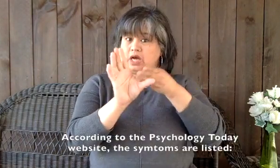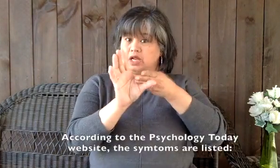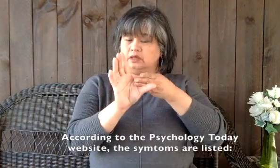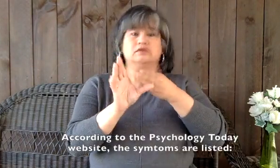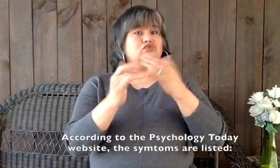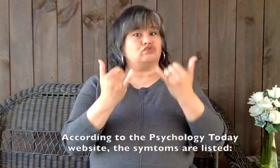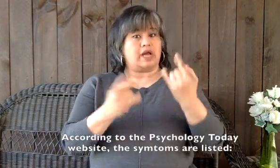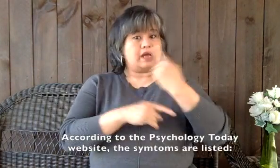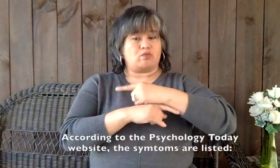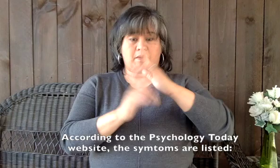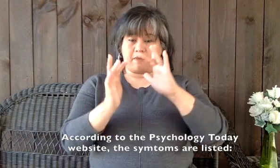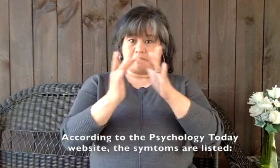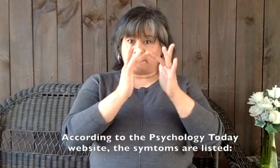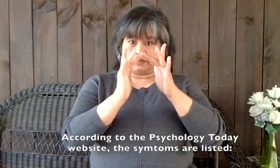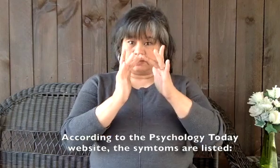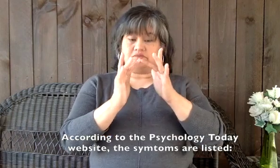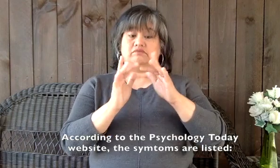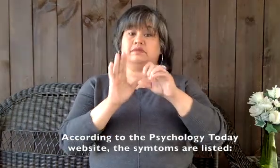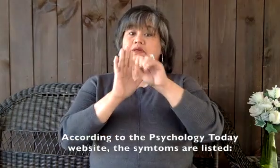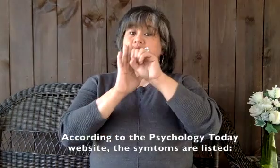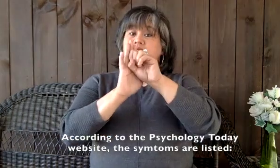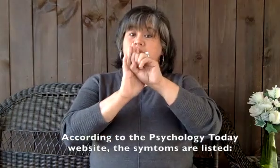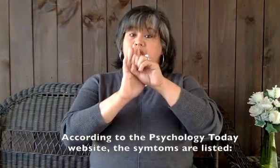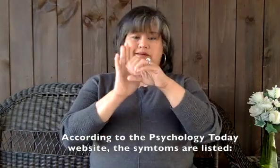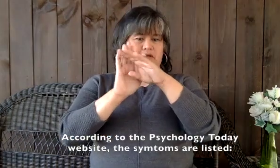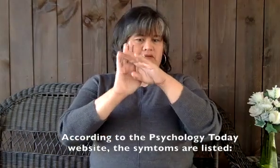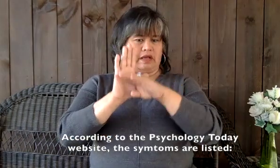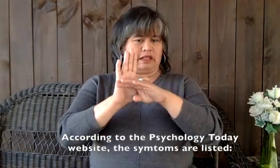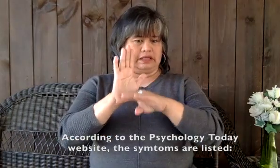According to the Psychology Today website, the symptoms are listed.